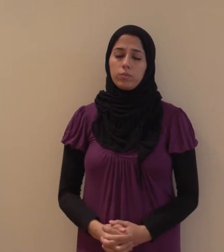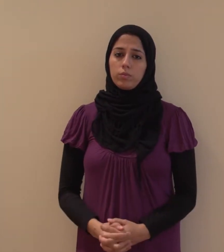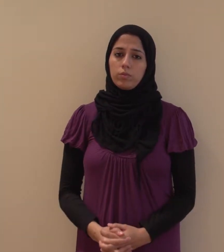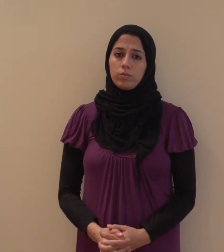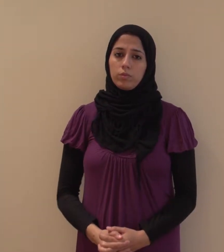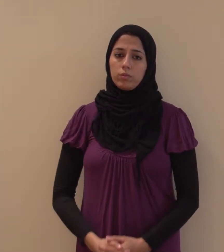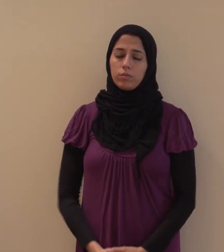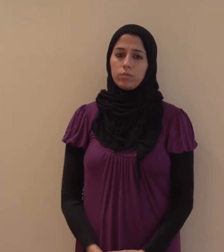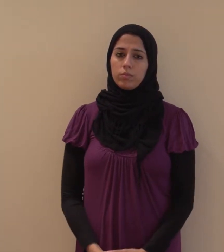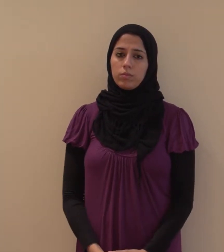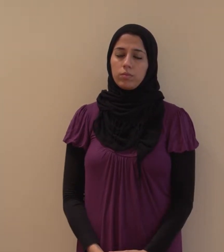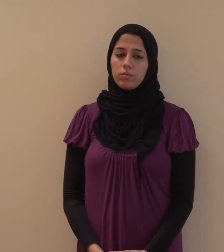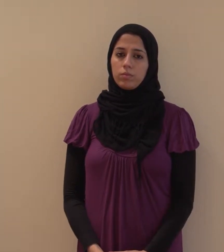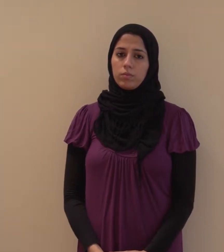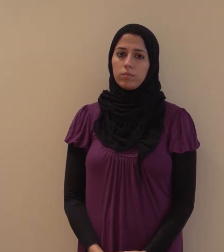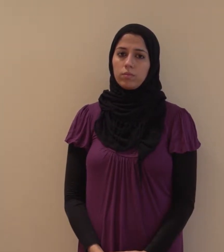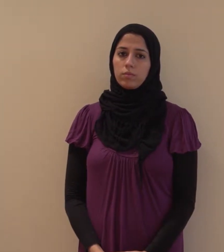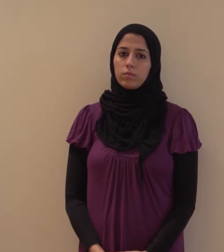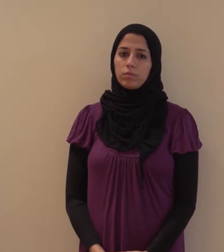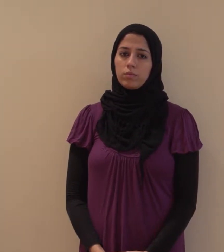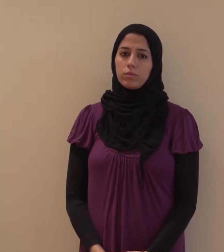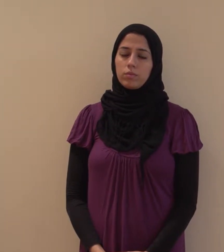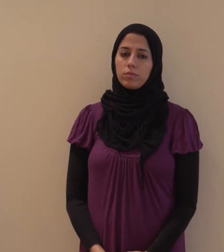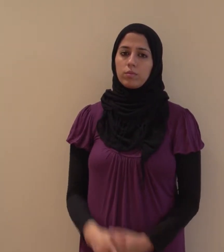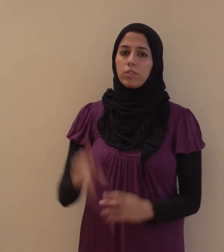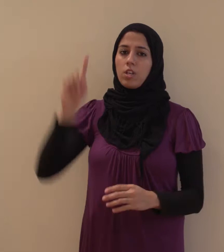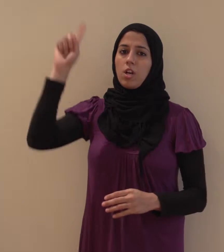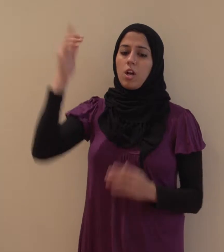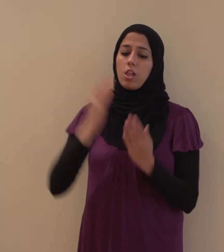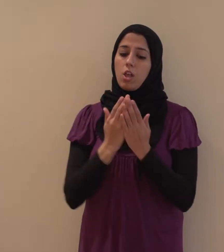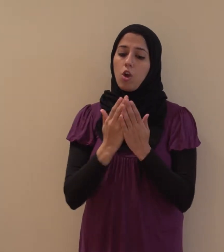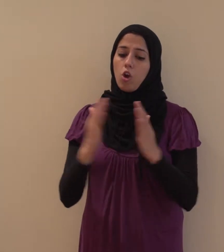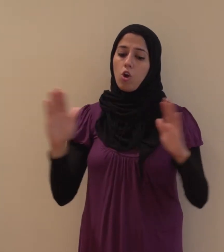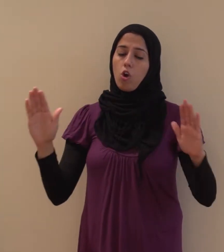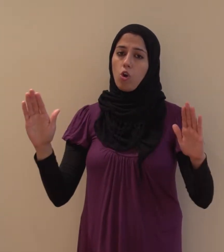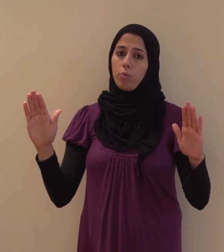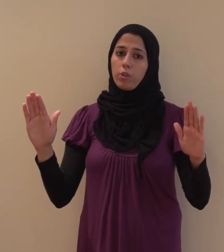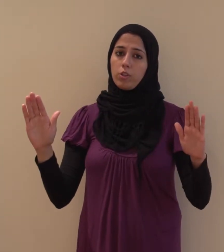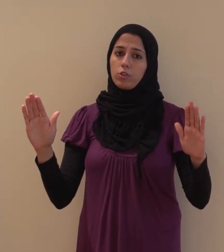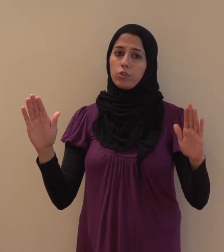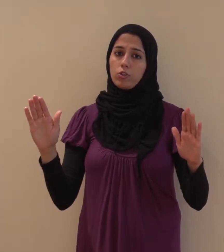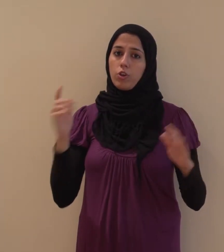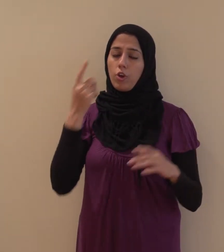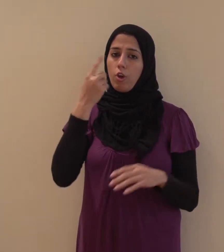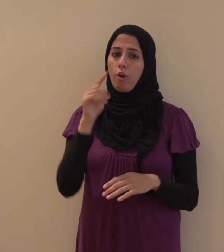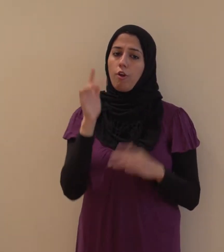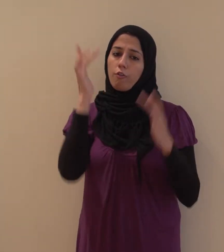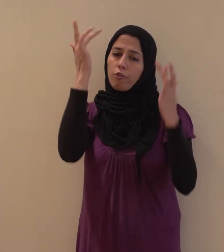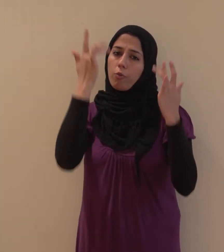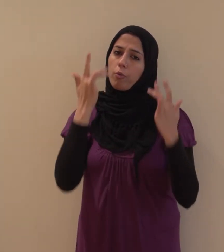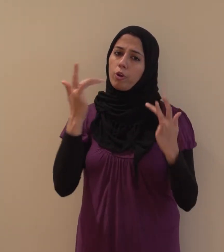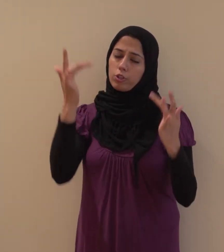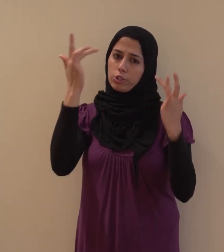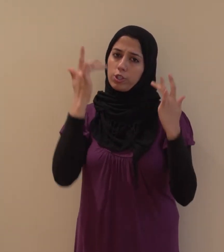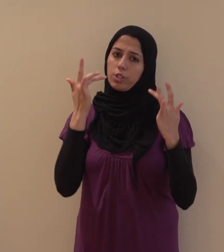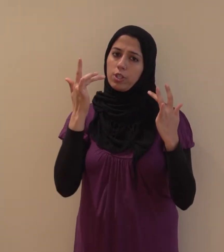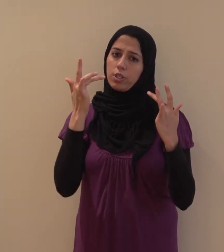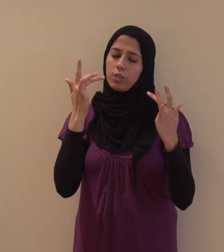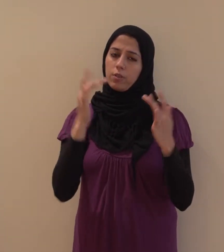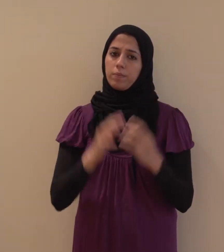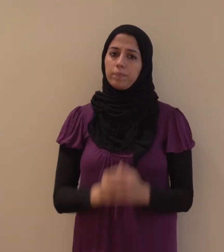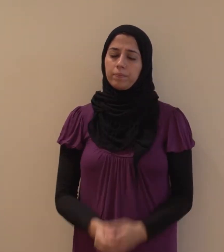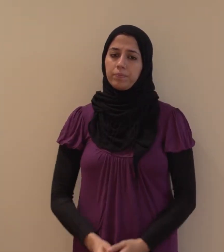Allah subhanahu wa ta'ala has opened the doors of His mercy and of His favors for all of us. We need to seek those favors and